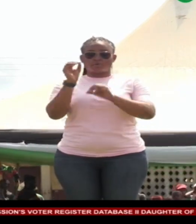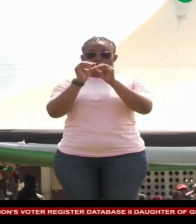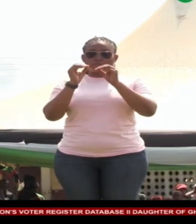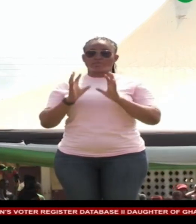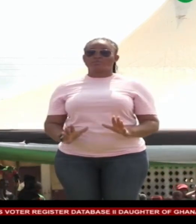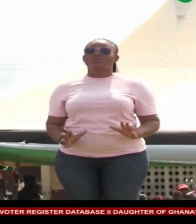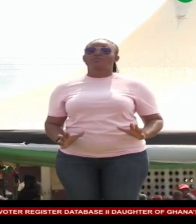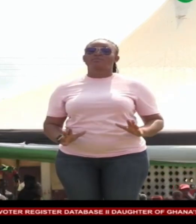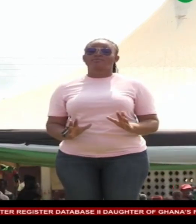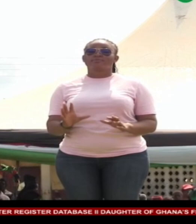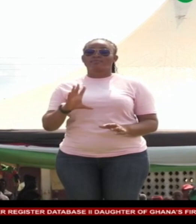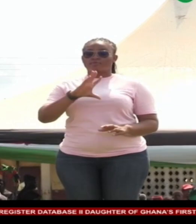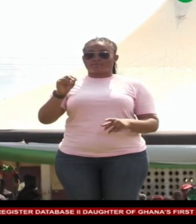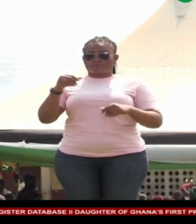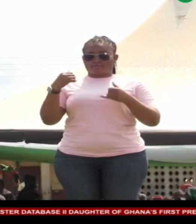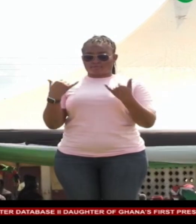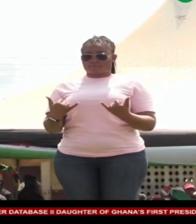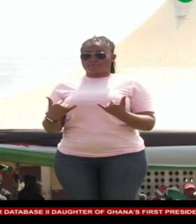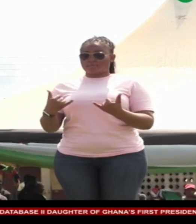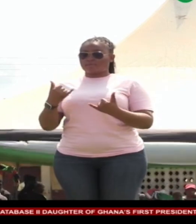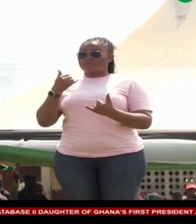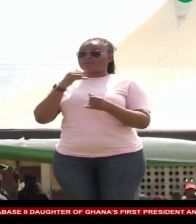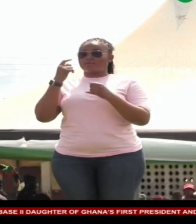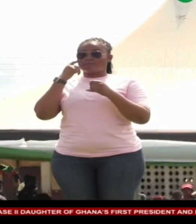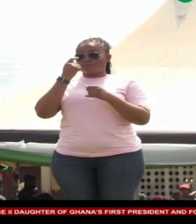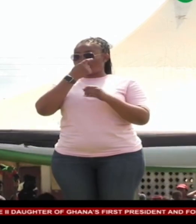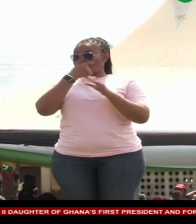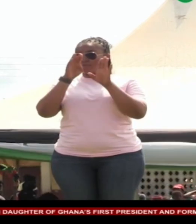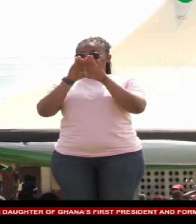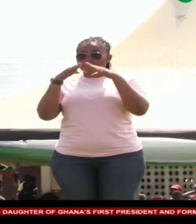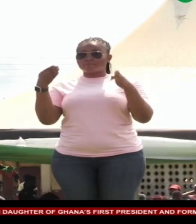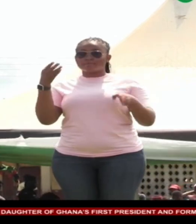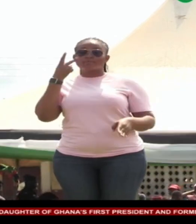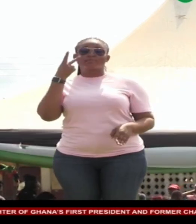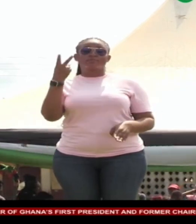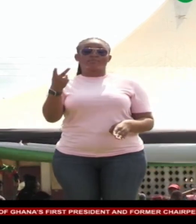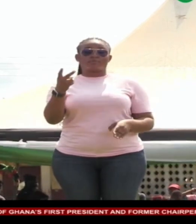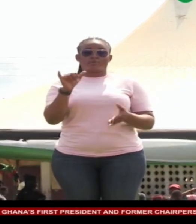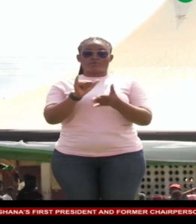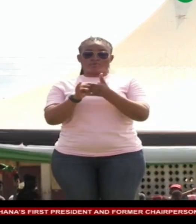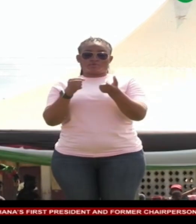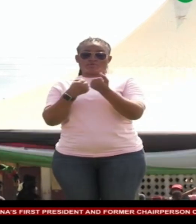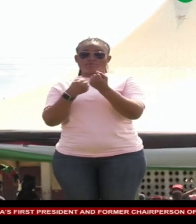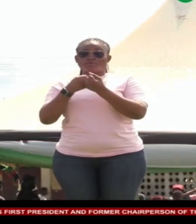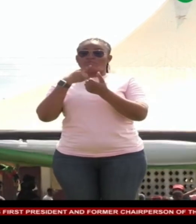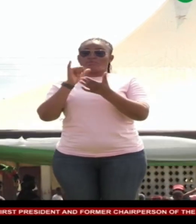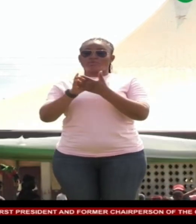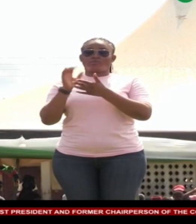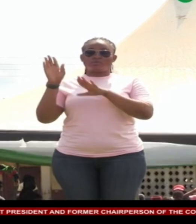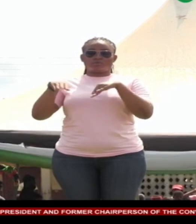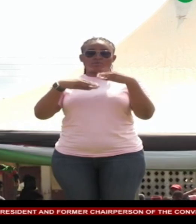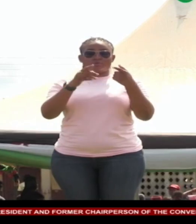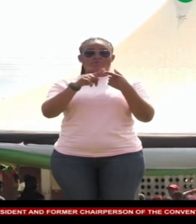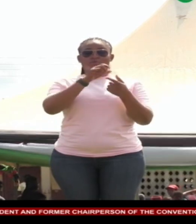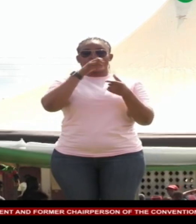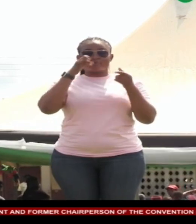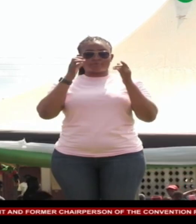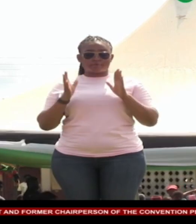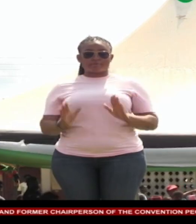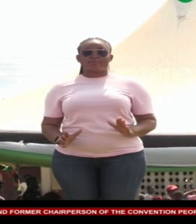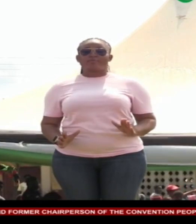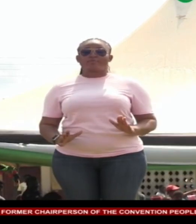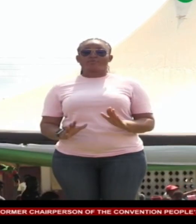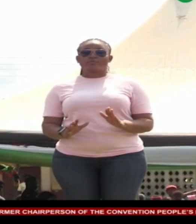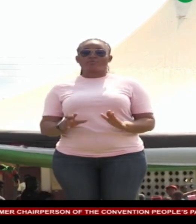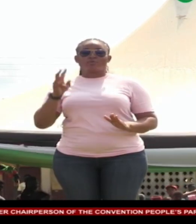it comes to sharing funds. When grants were given to them to relieve the general public during the COVID era, the monies were given to